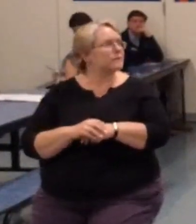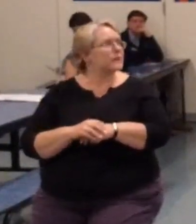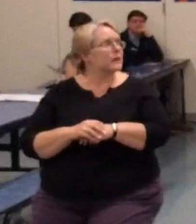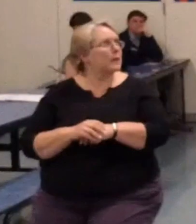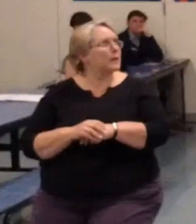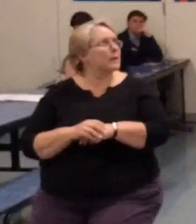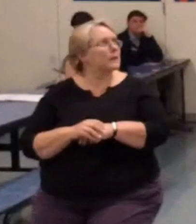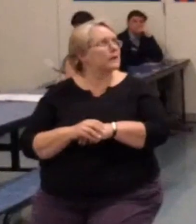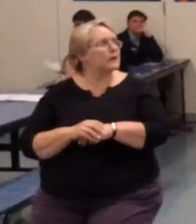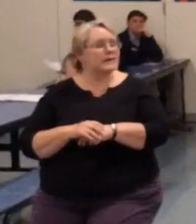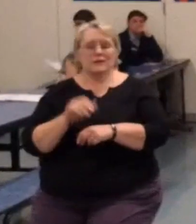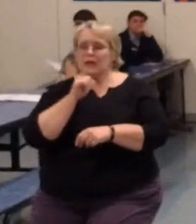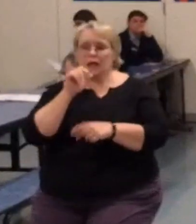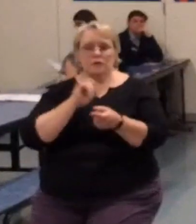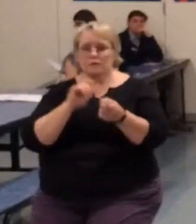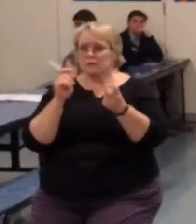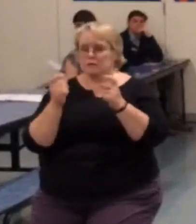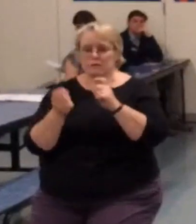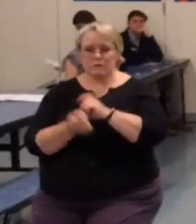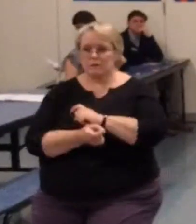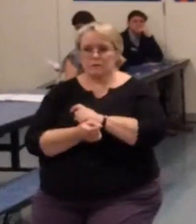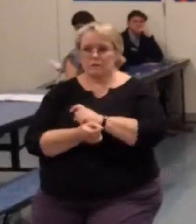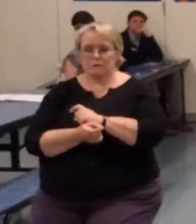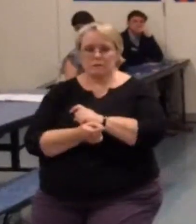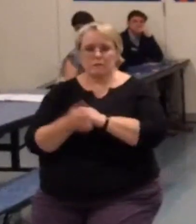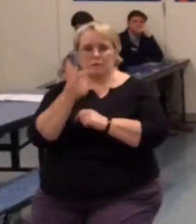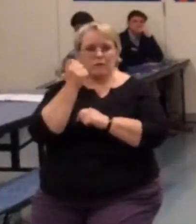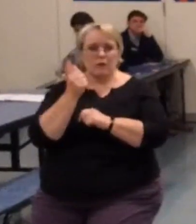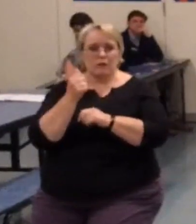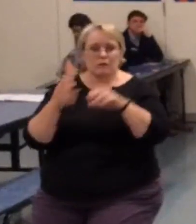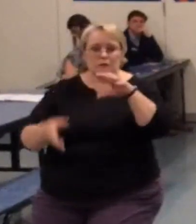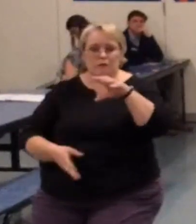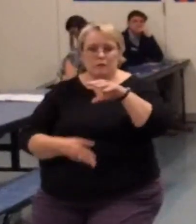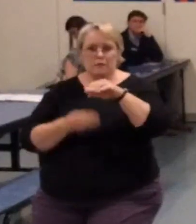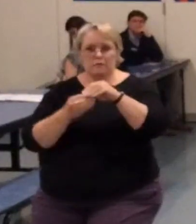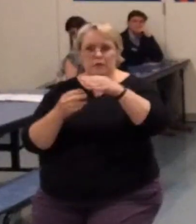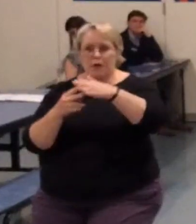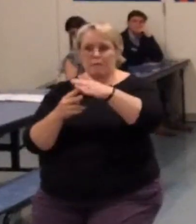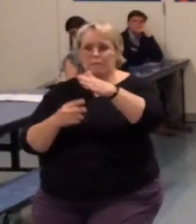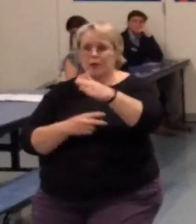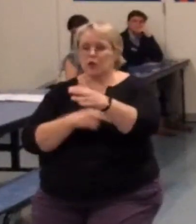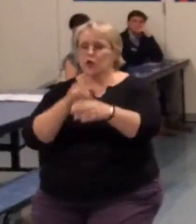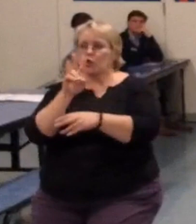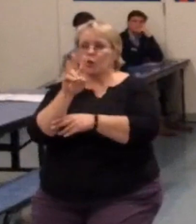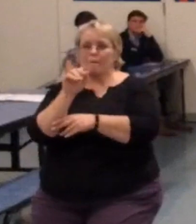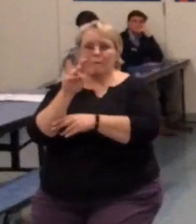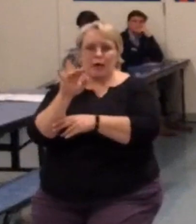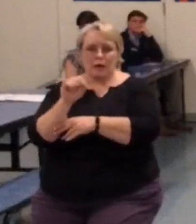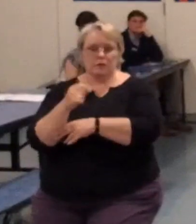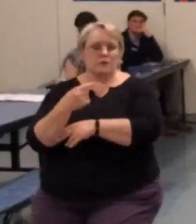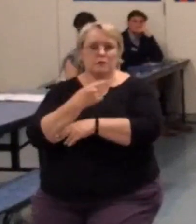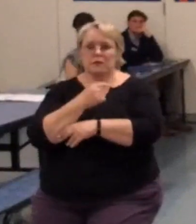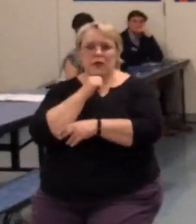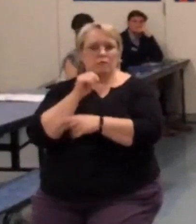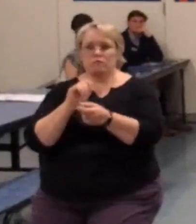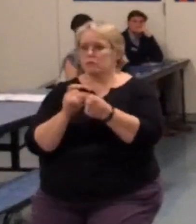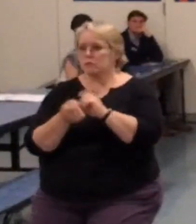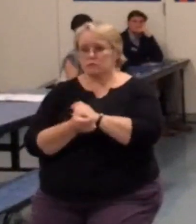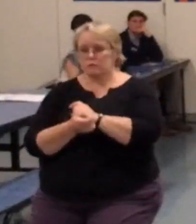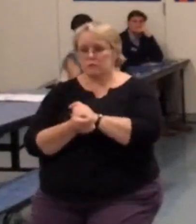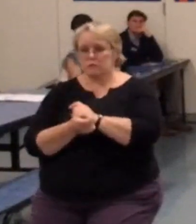And it's not going to change because you put a bridge 2 miles down. It's not going to